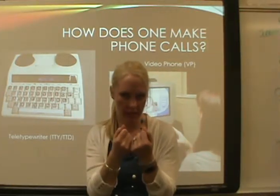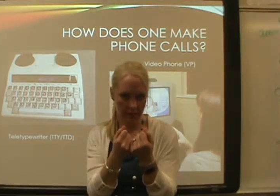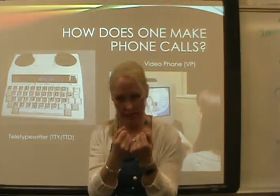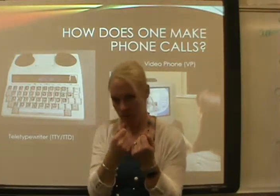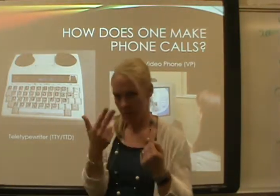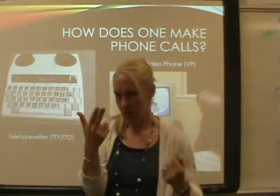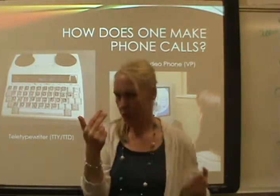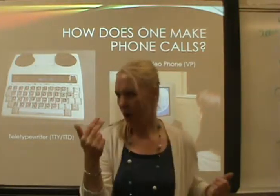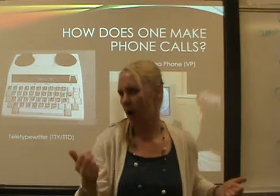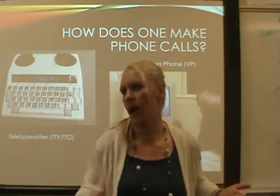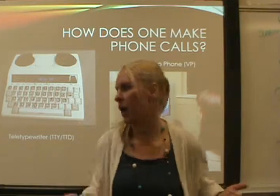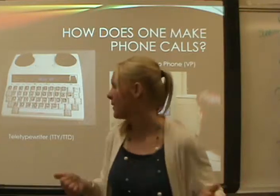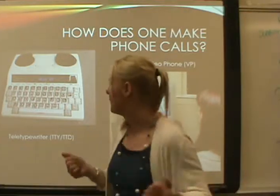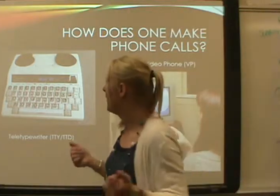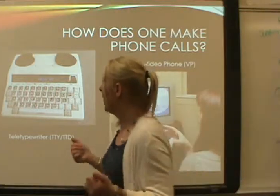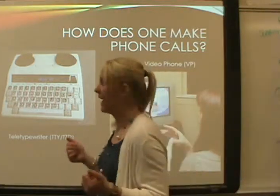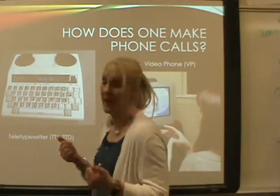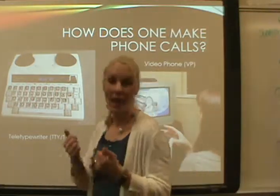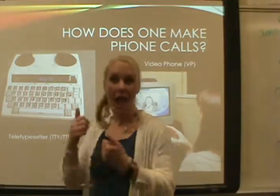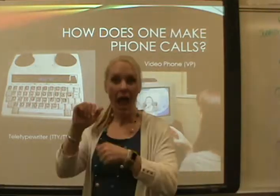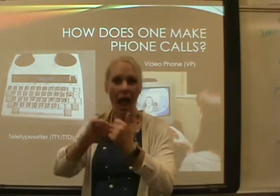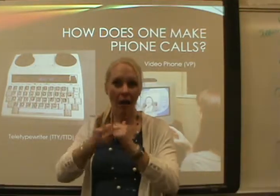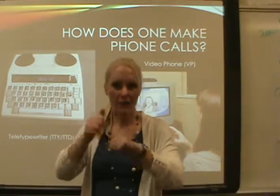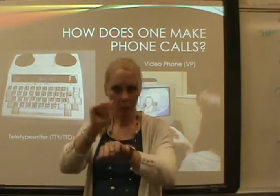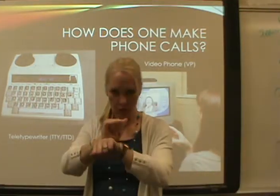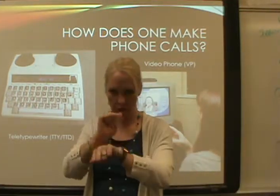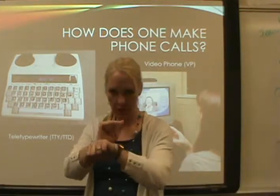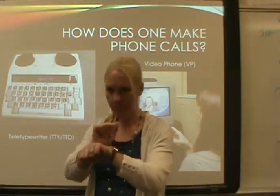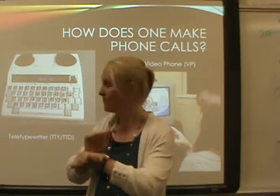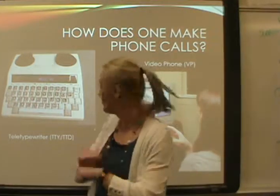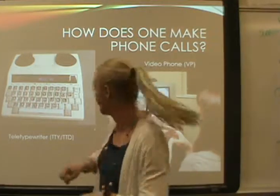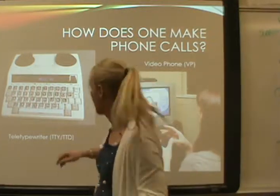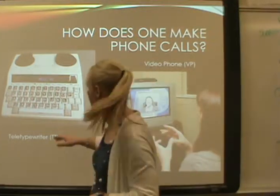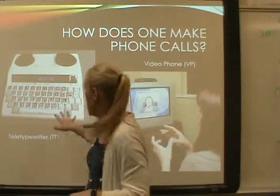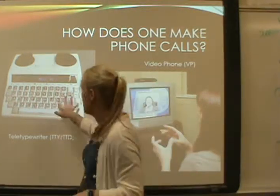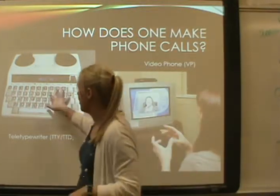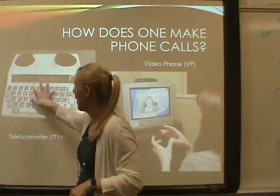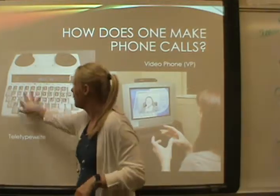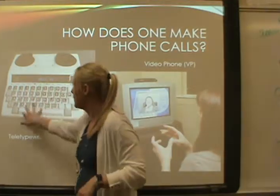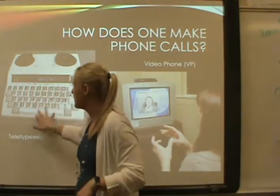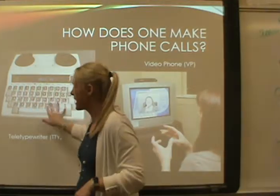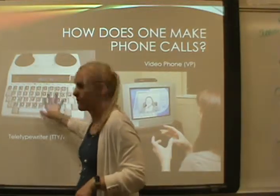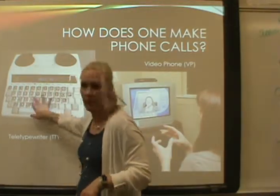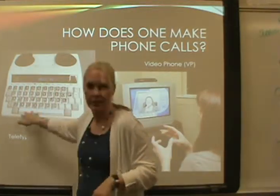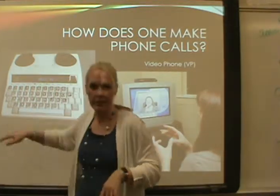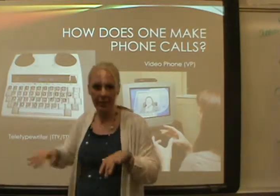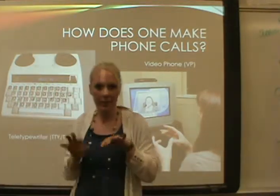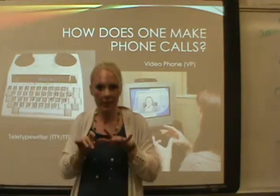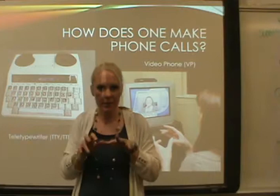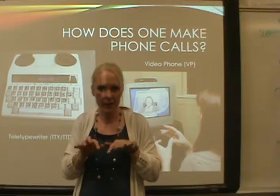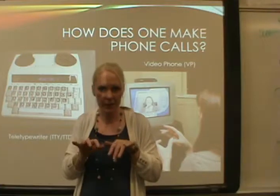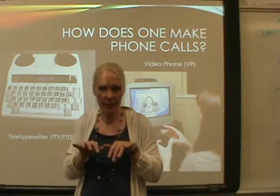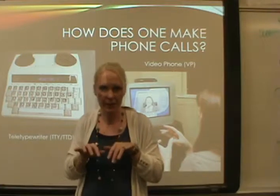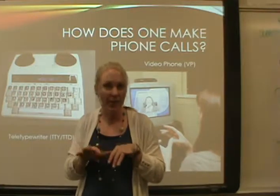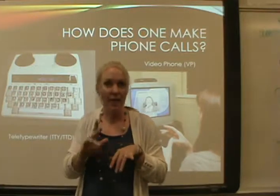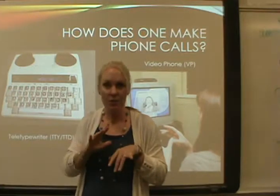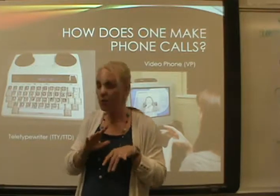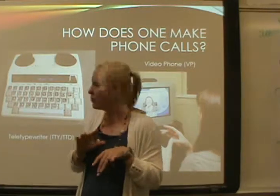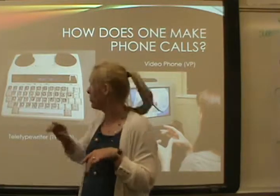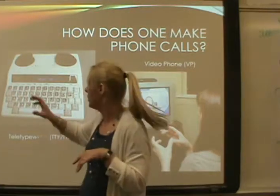text. So, all right, how did it work? You have your typewriter, right? Little typewriter. So cool.